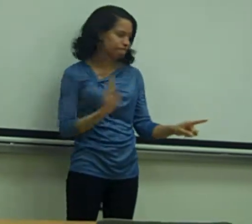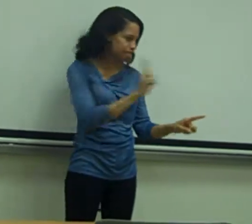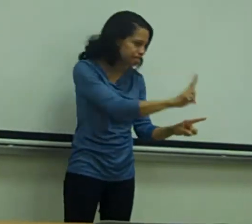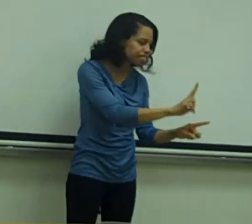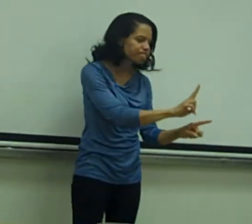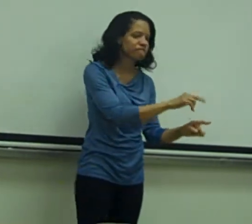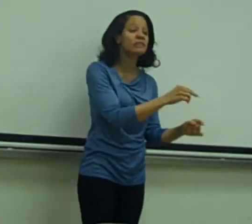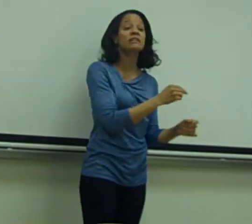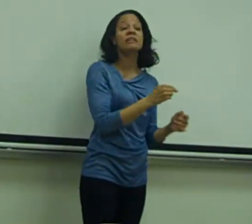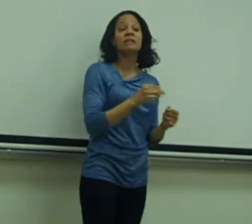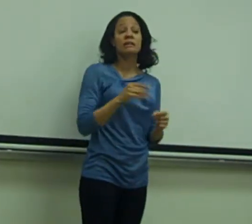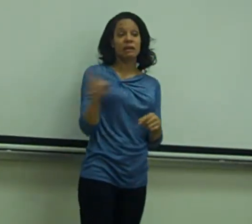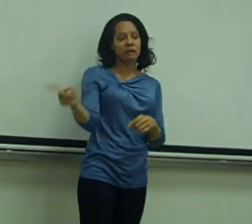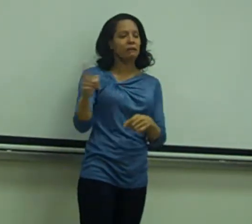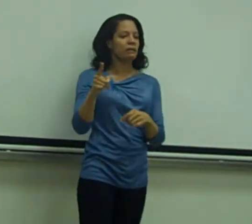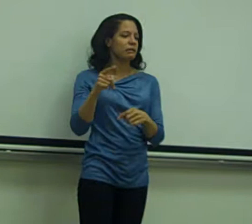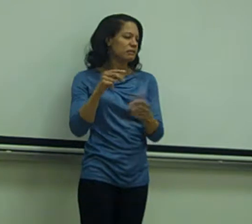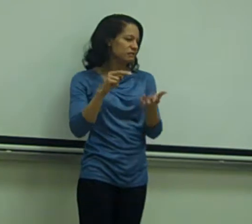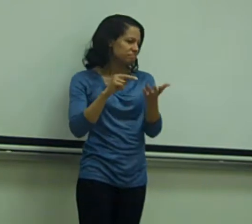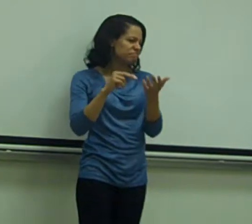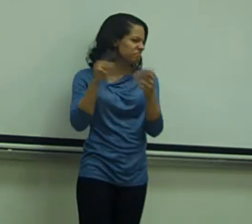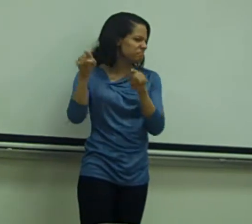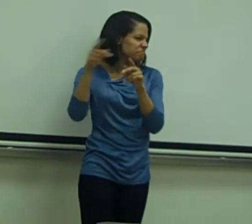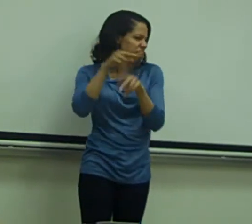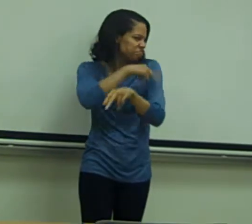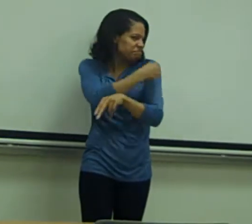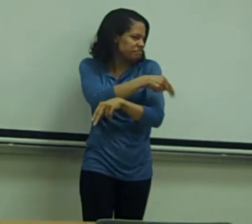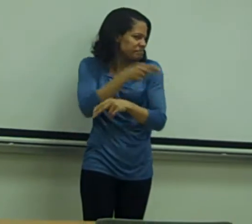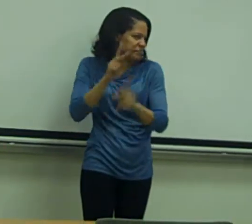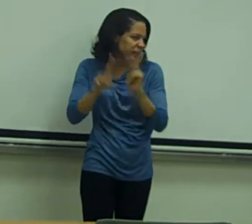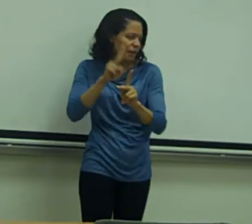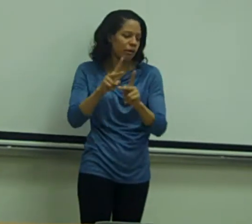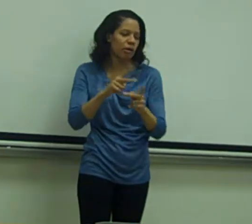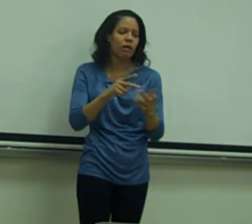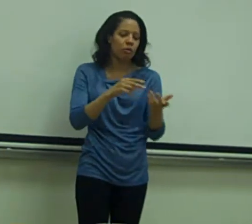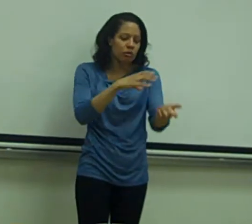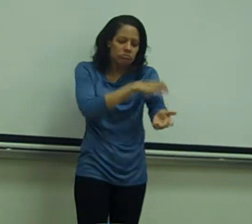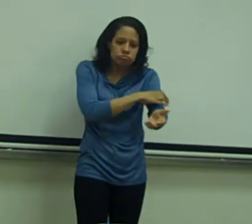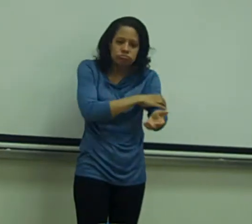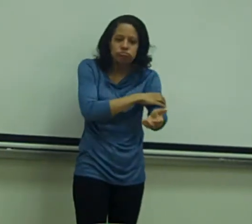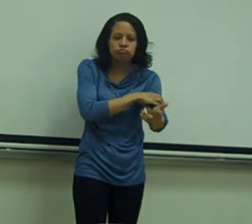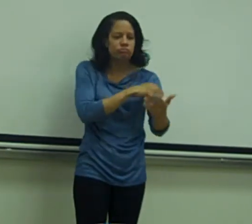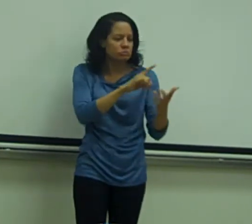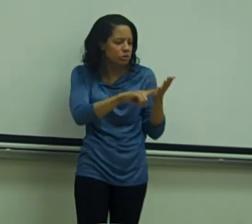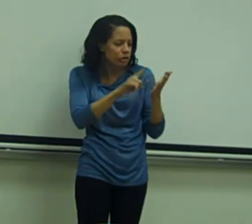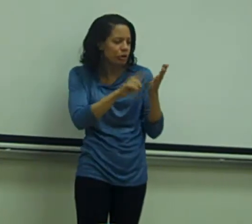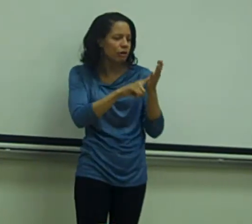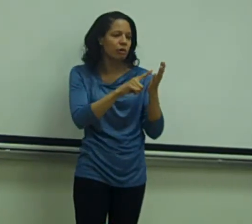at a pretty fast rate, and it beats fairly hard. So